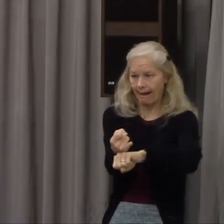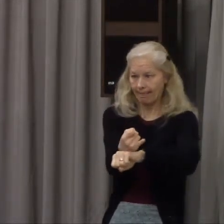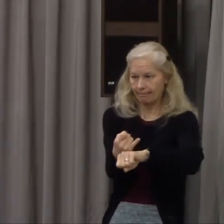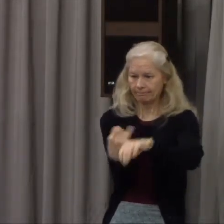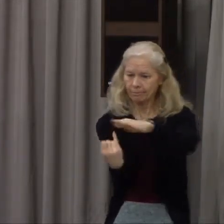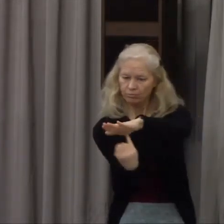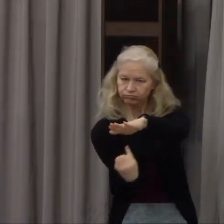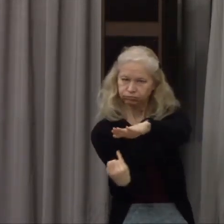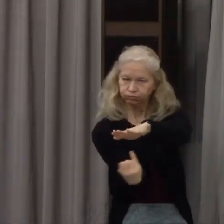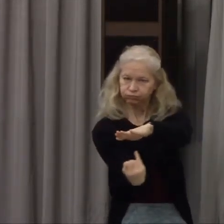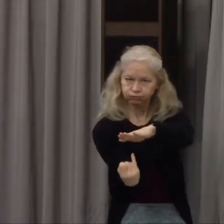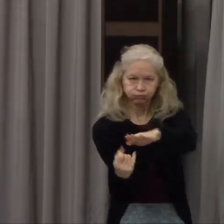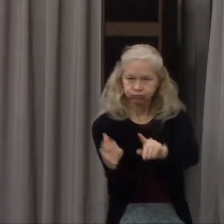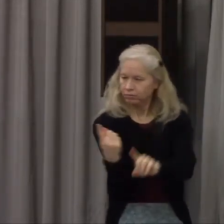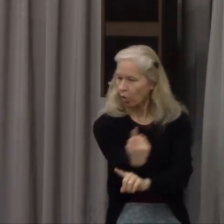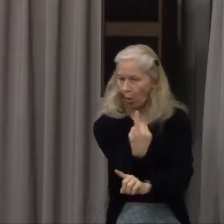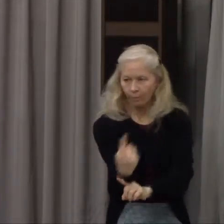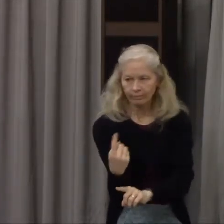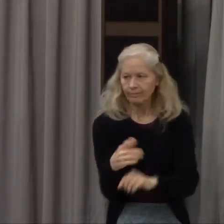And he speaks of that vision.